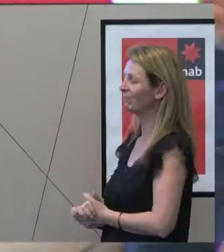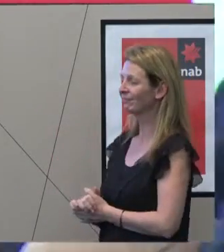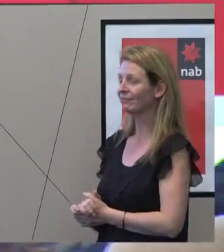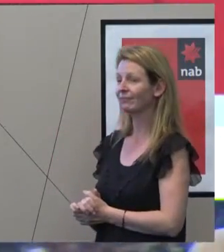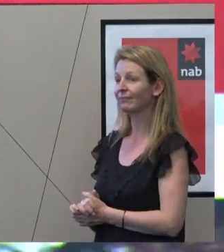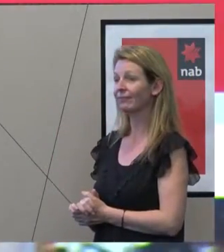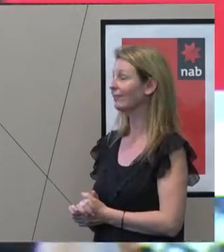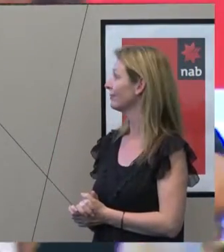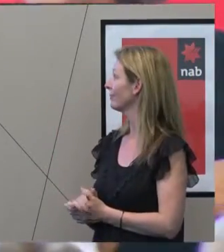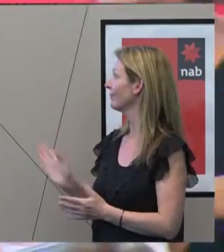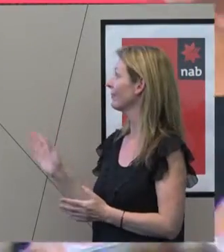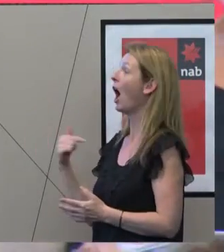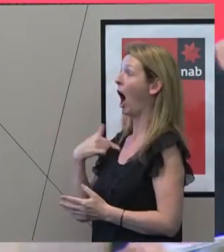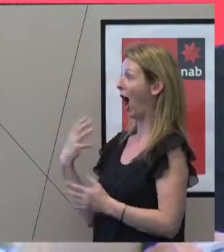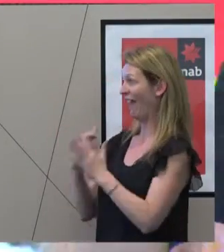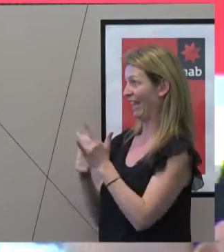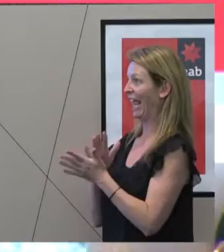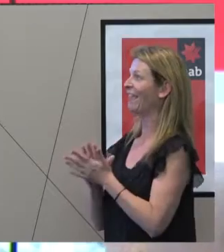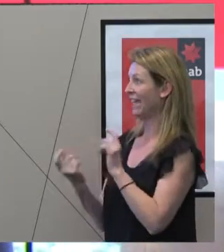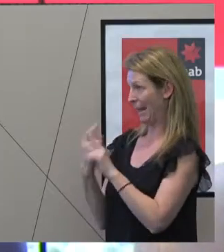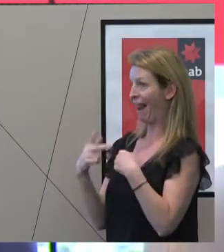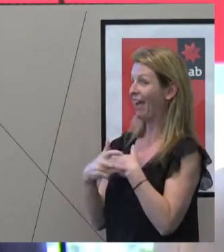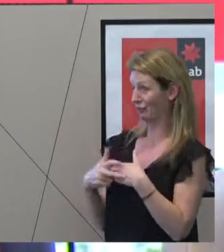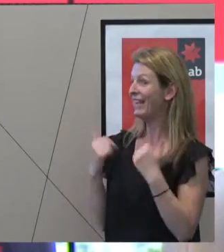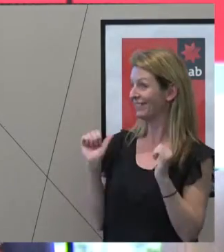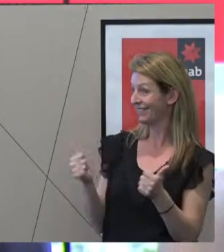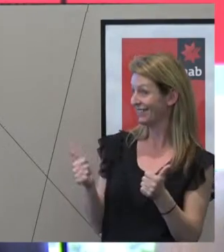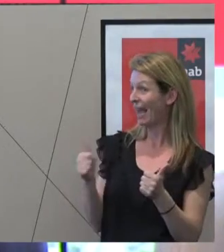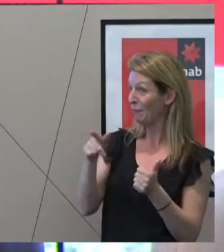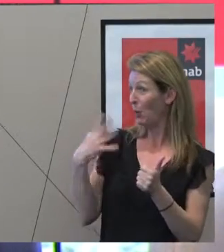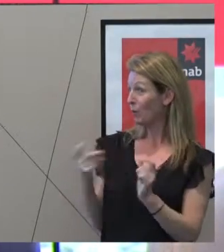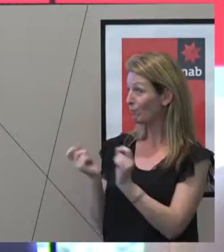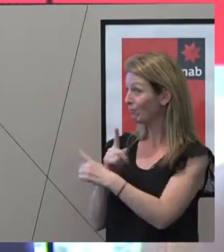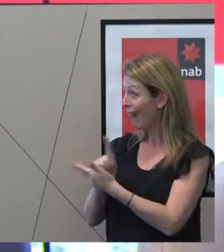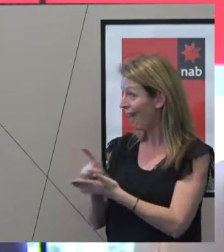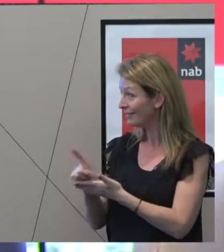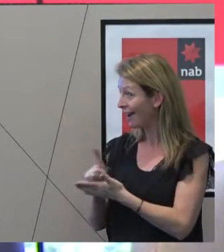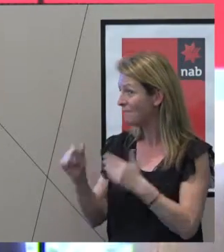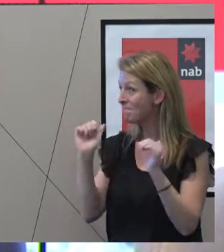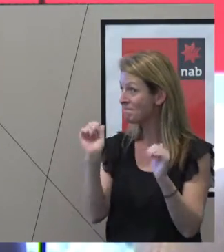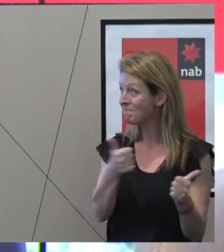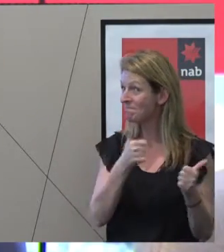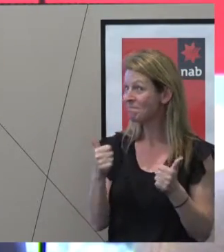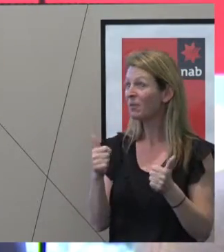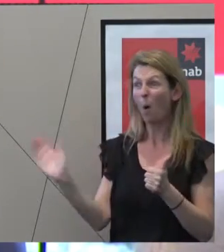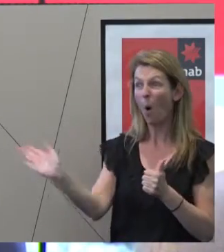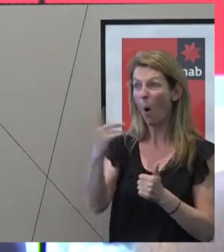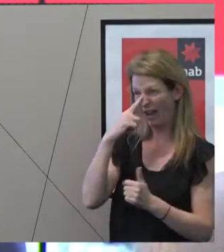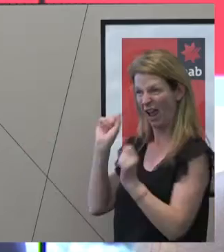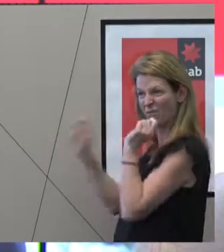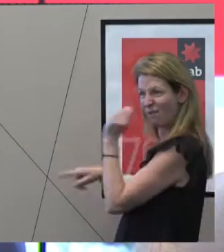I have Keith's email address, and if you'd like to see me later, we can all start sending